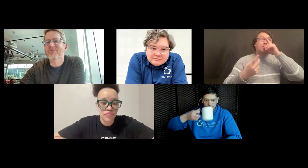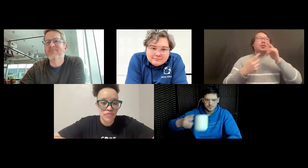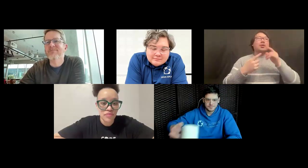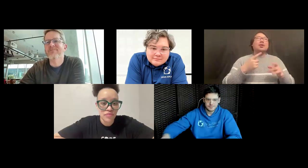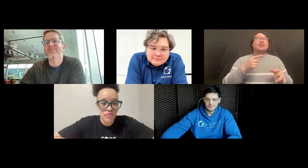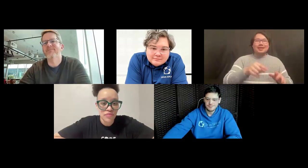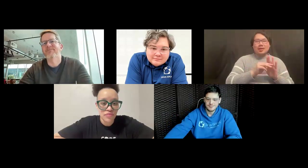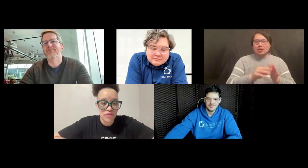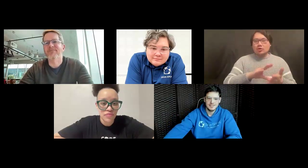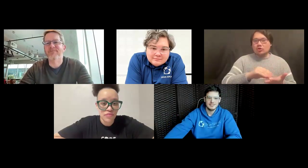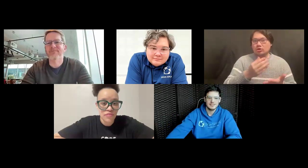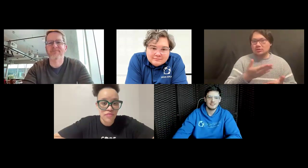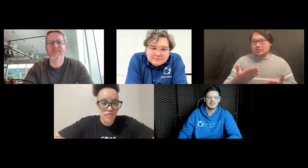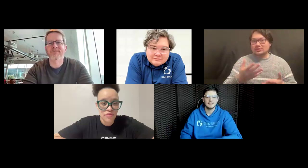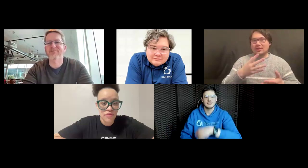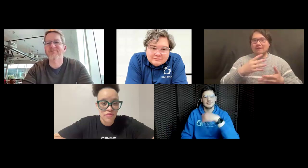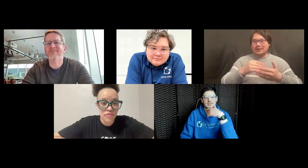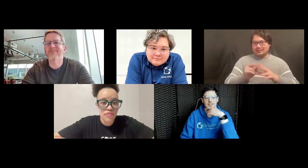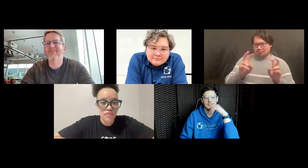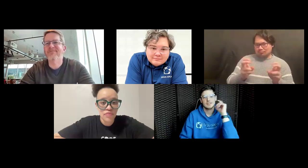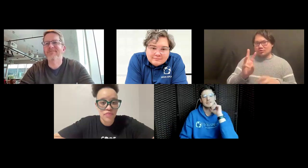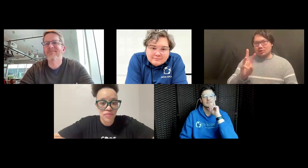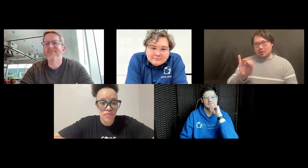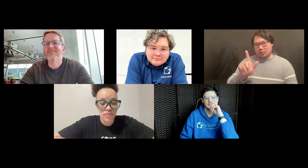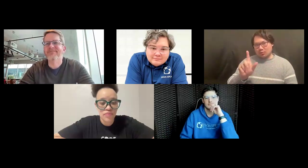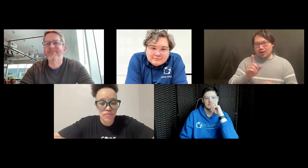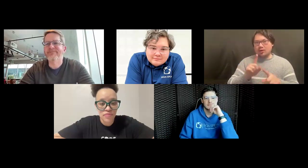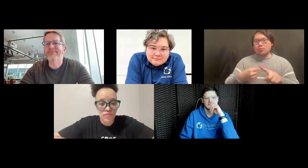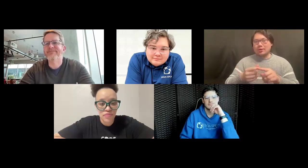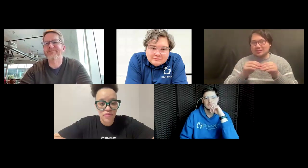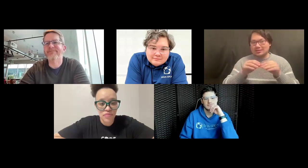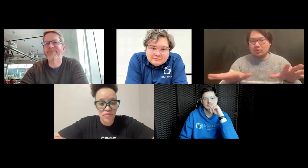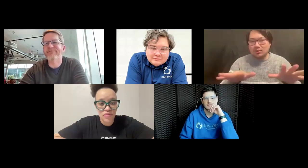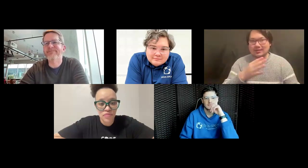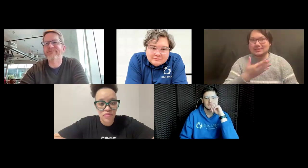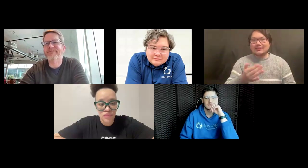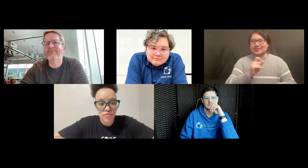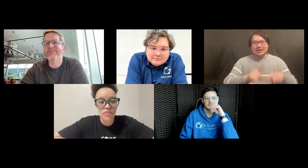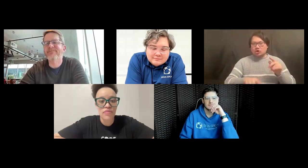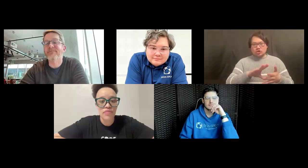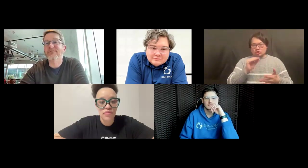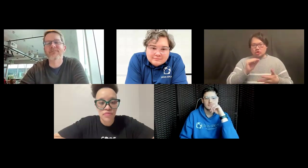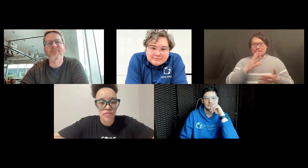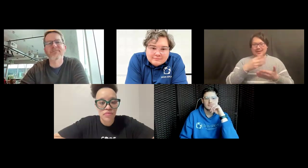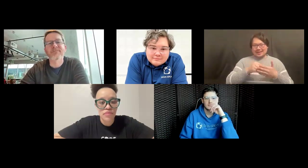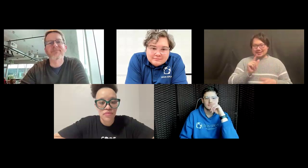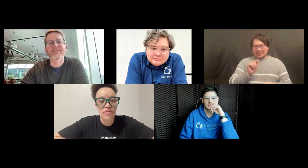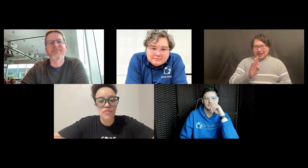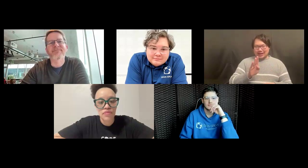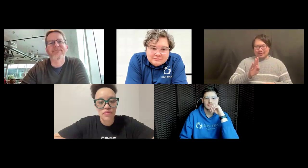amazing because what you see is the model is learning things, and it's just kind of wild. It's things that they